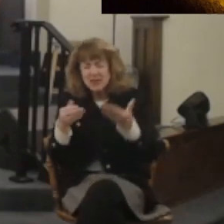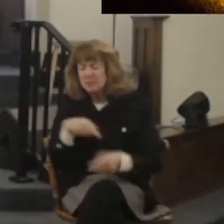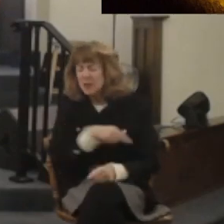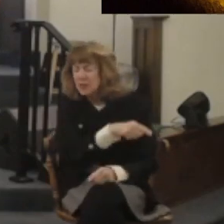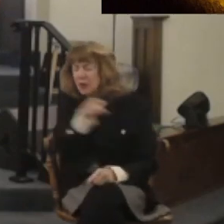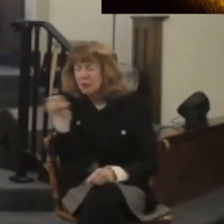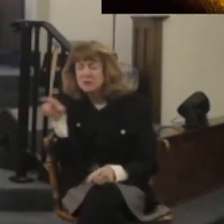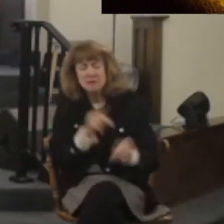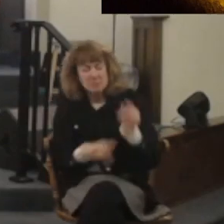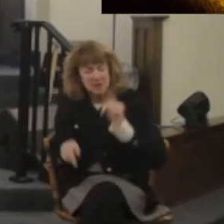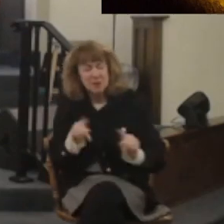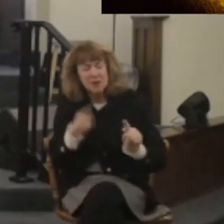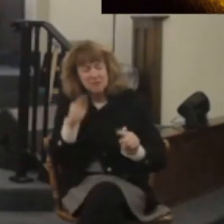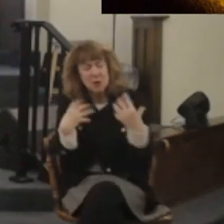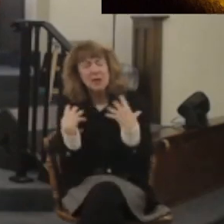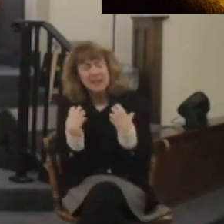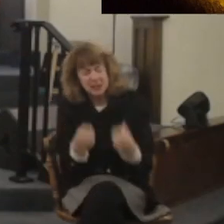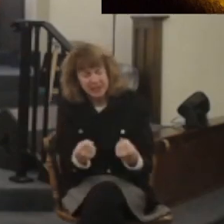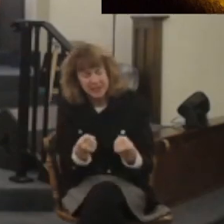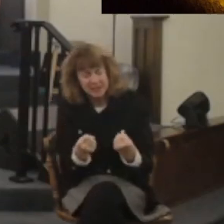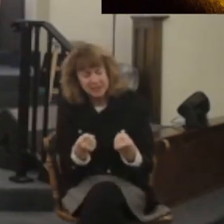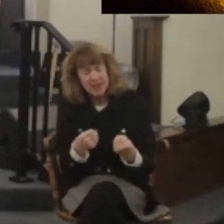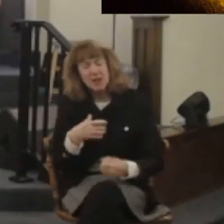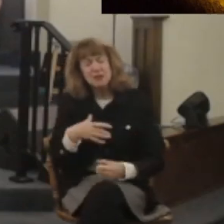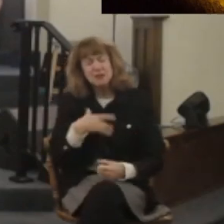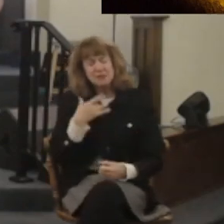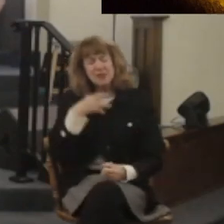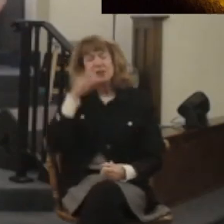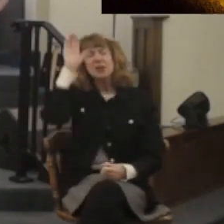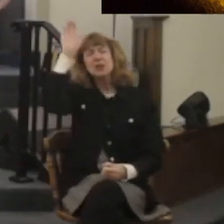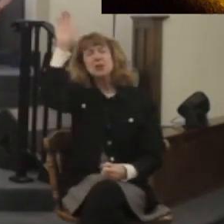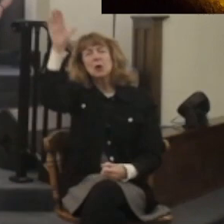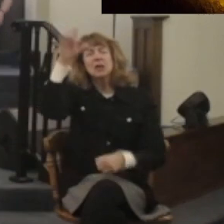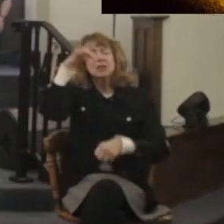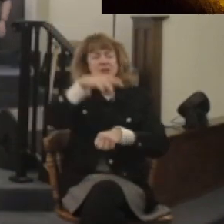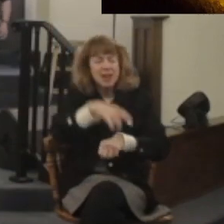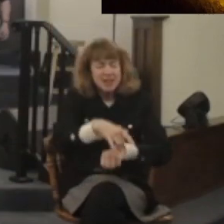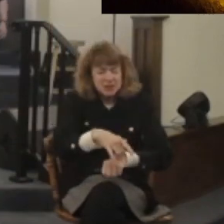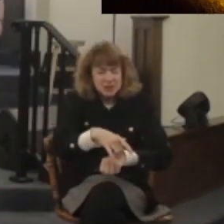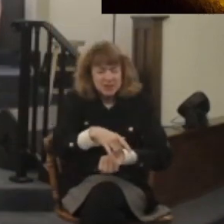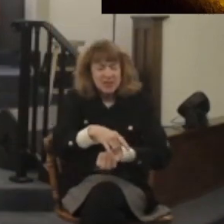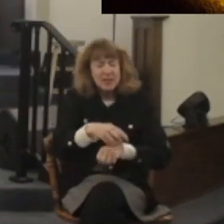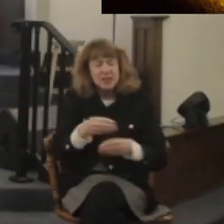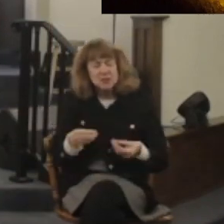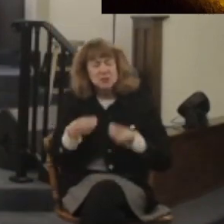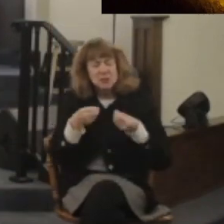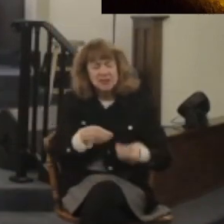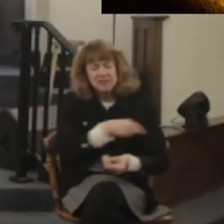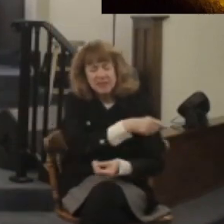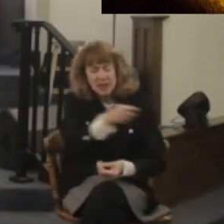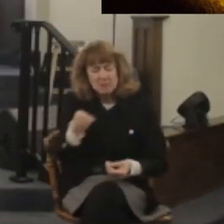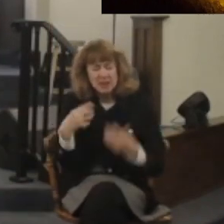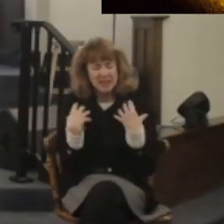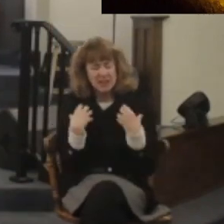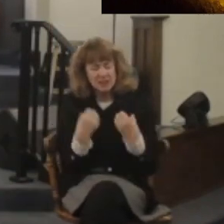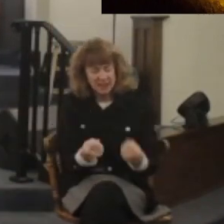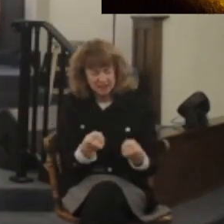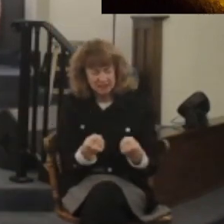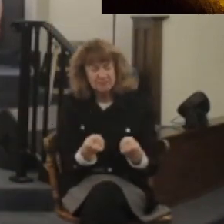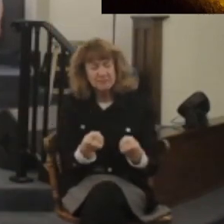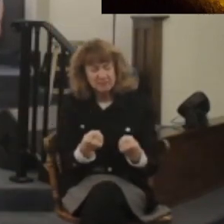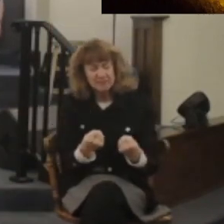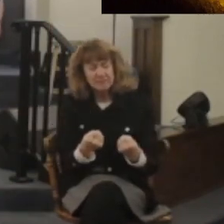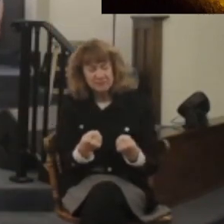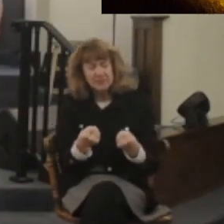them to feel your touch. Give them the healing that they are searching for. Give them